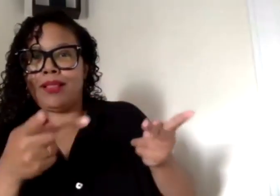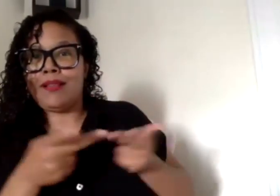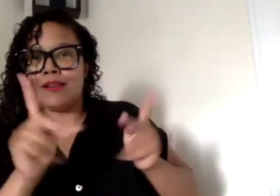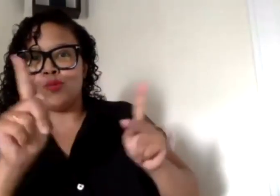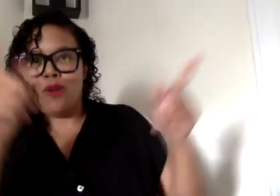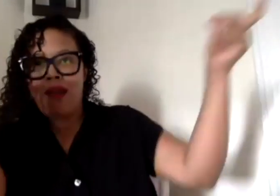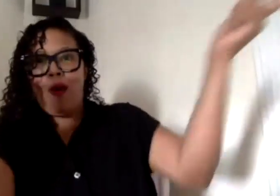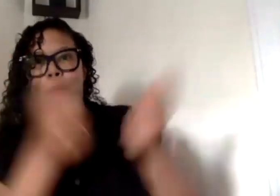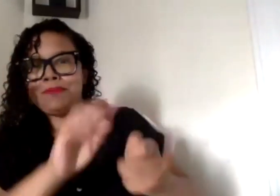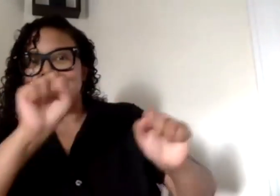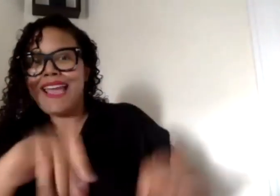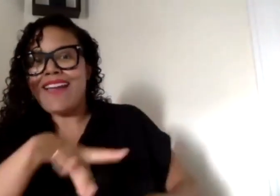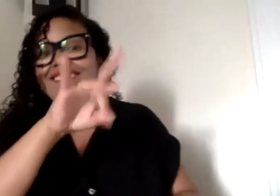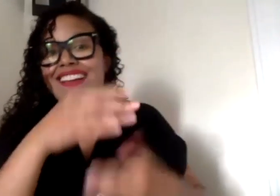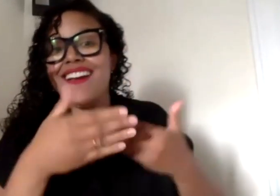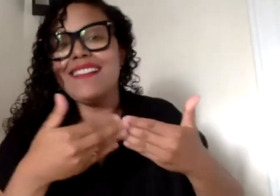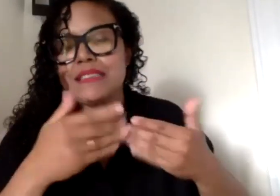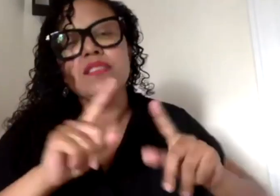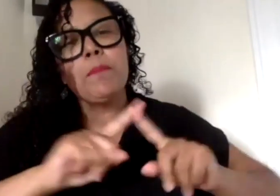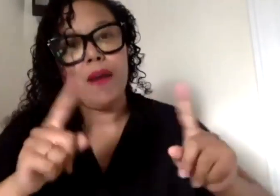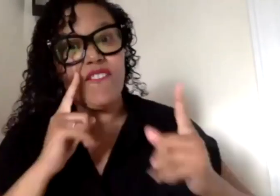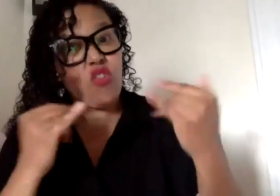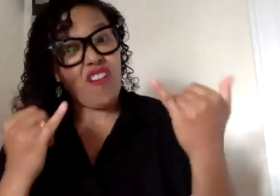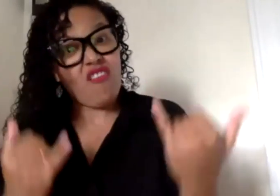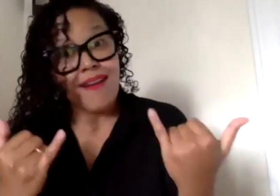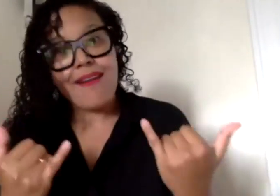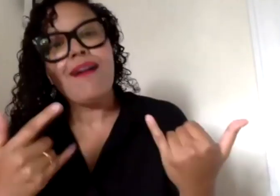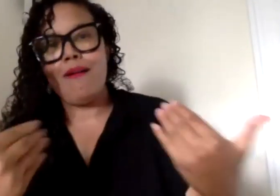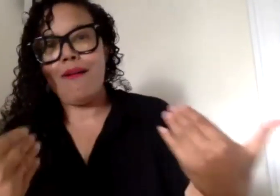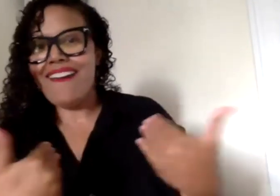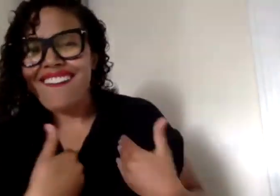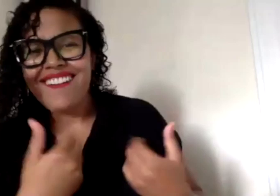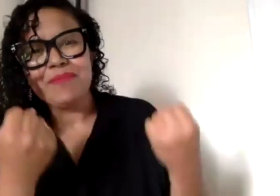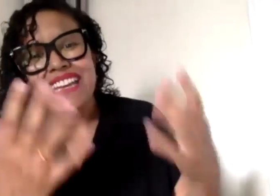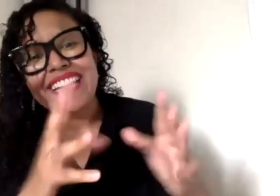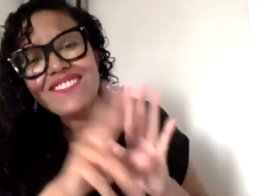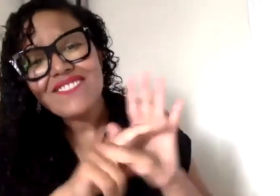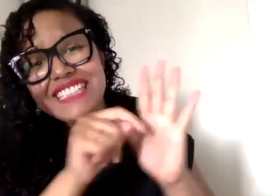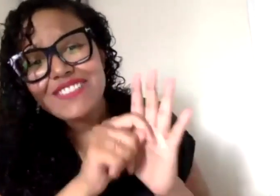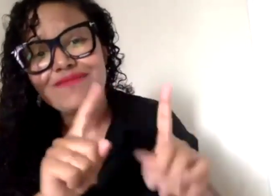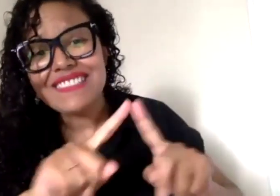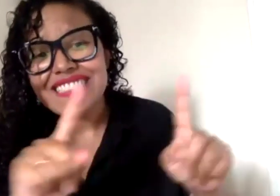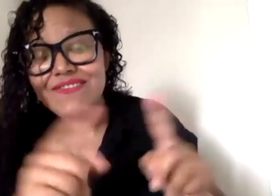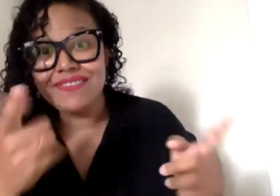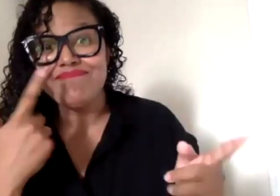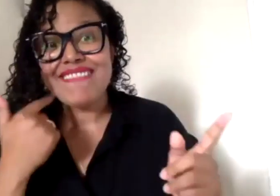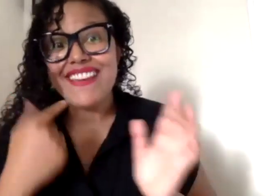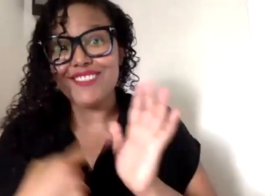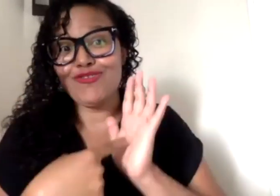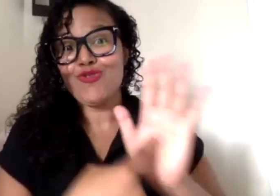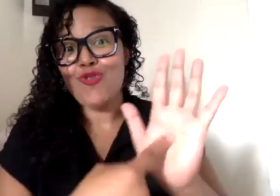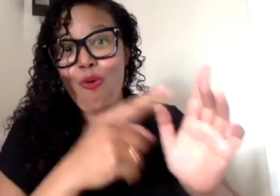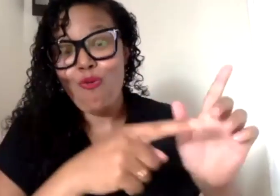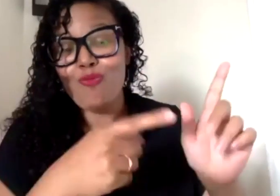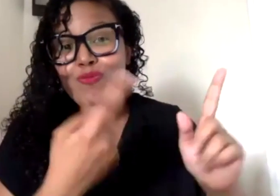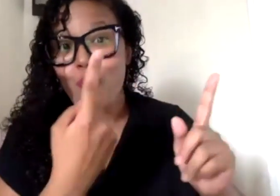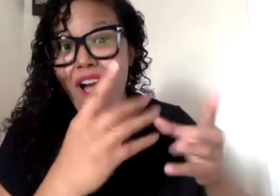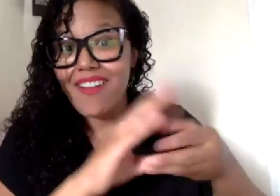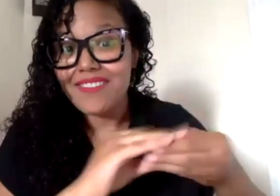go. I know it would be nice if we had a central place to go to have the media, have the different videos that we can